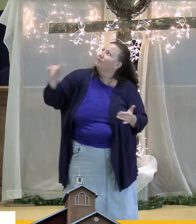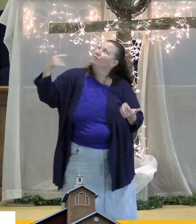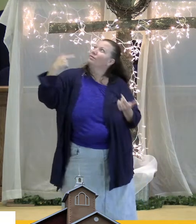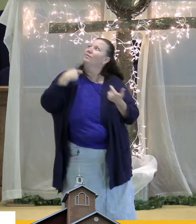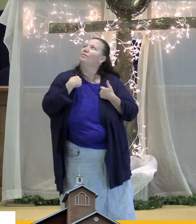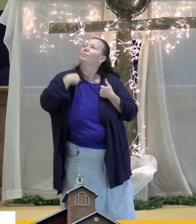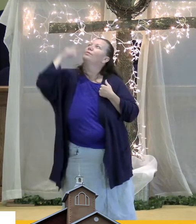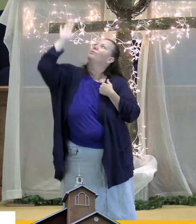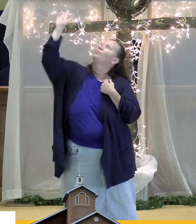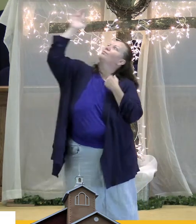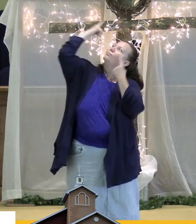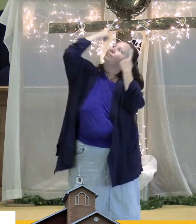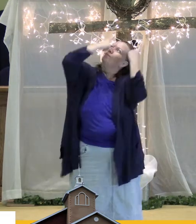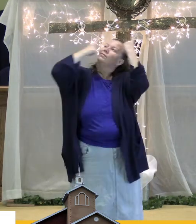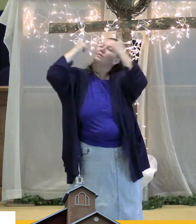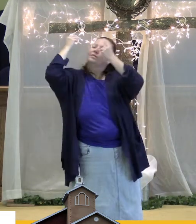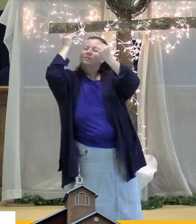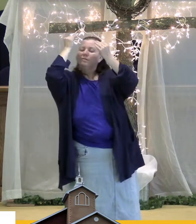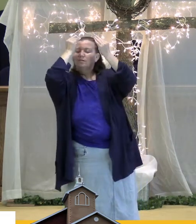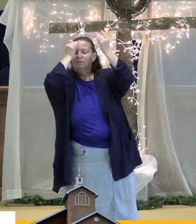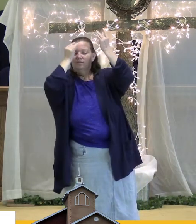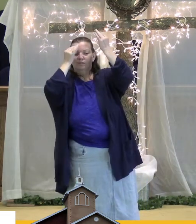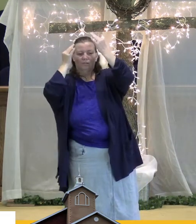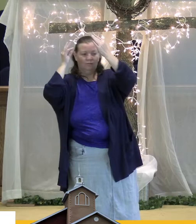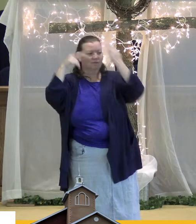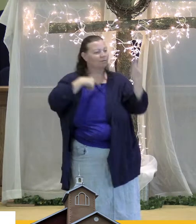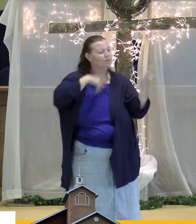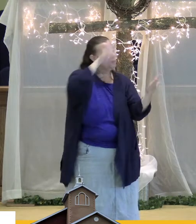Hallelujah. That I was on your mind.